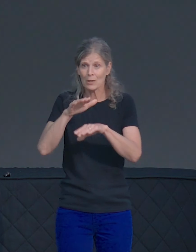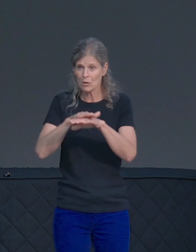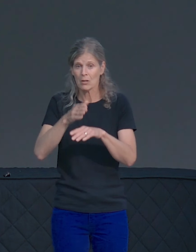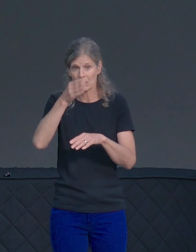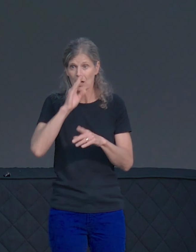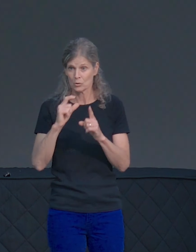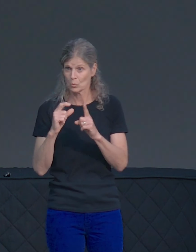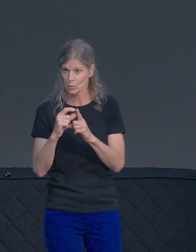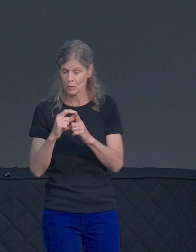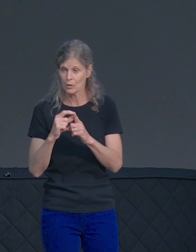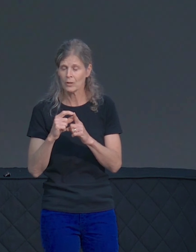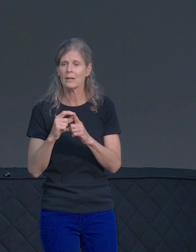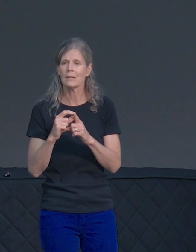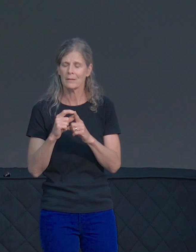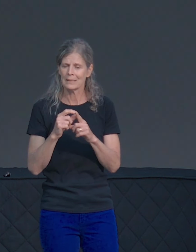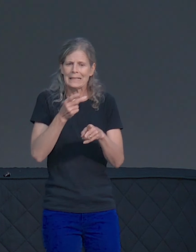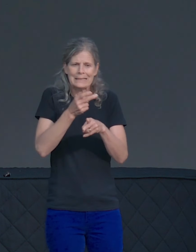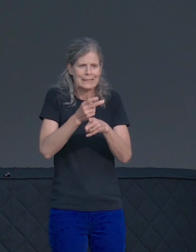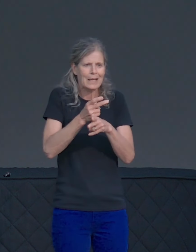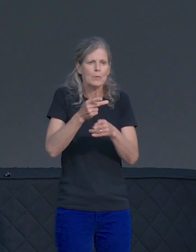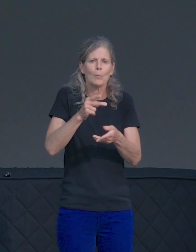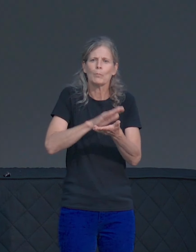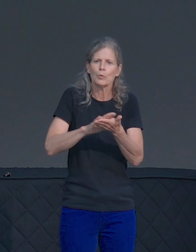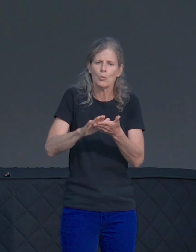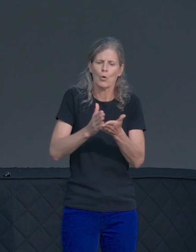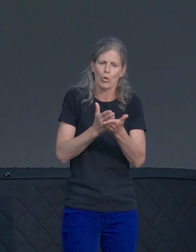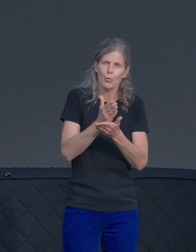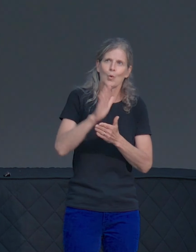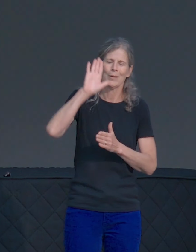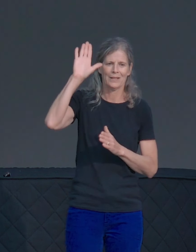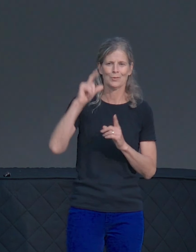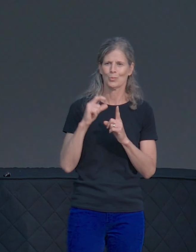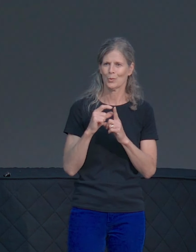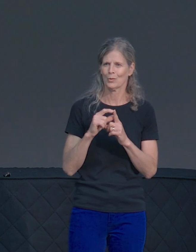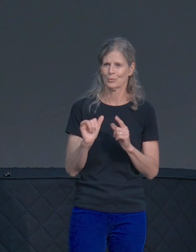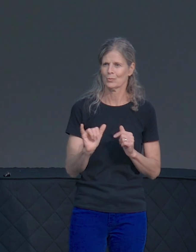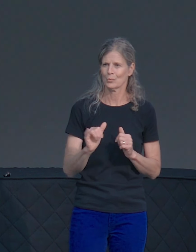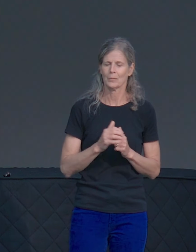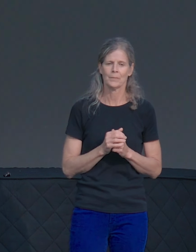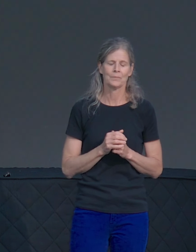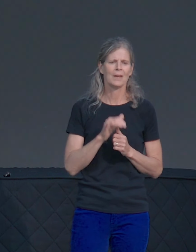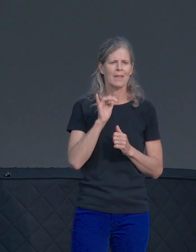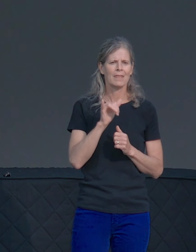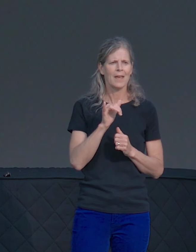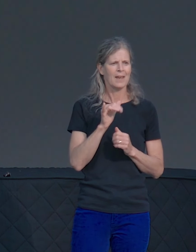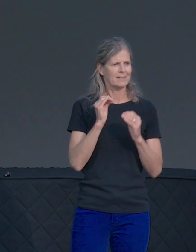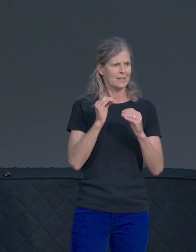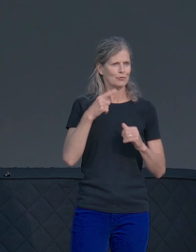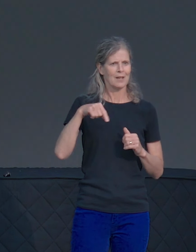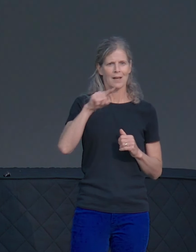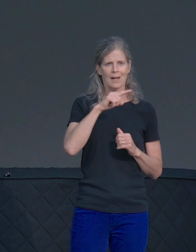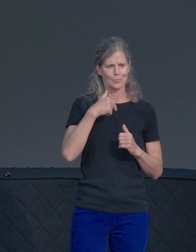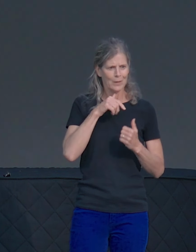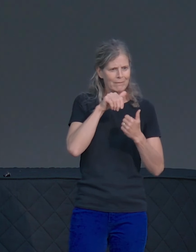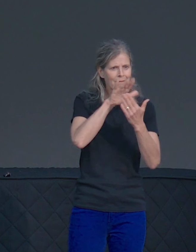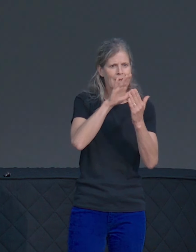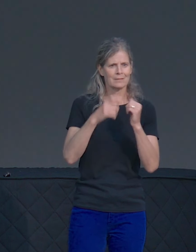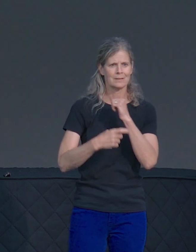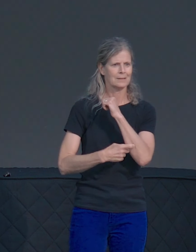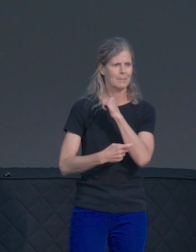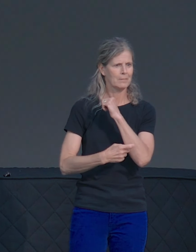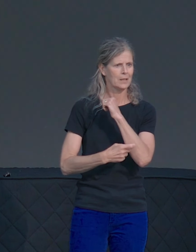Word of God, he's kept pure through the Word of God. And this speaks to us as we face our own temptations to